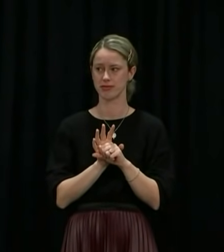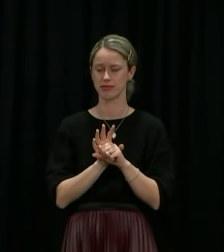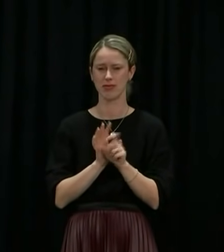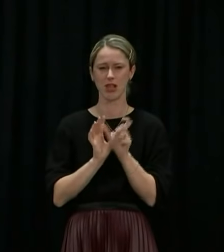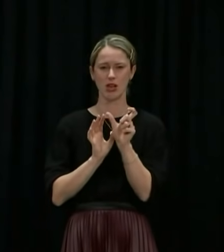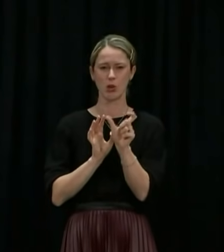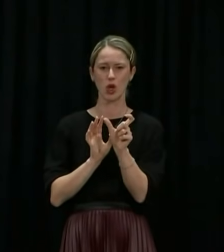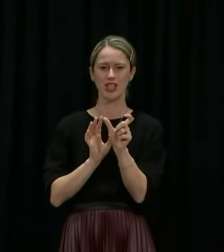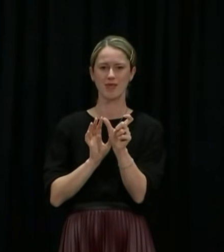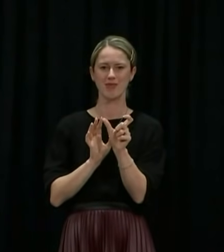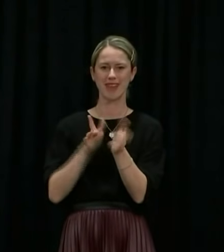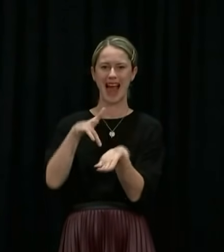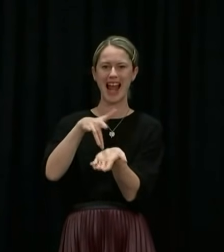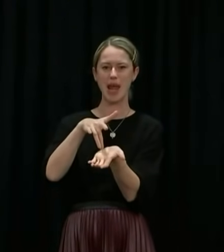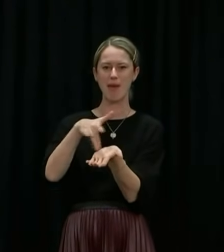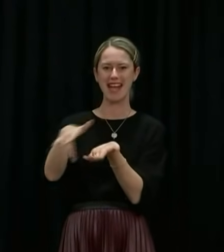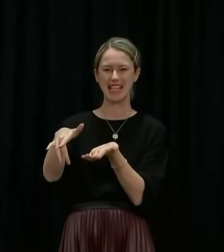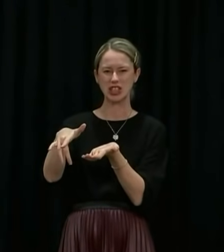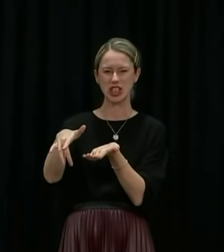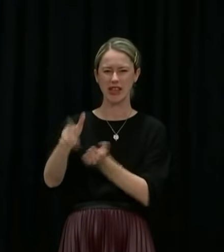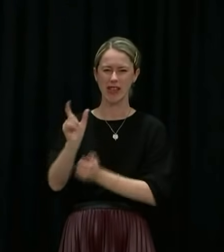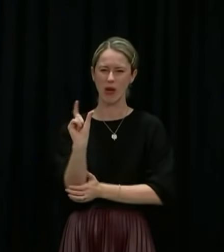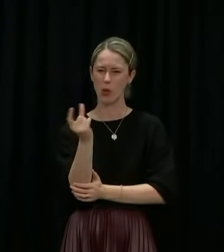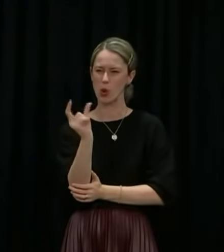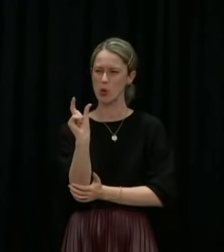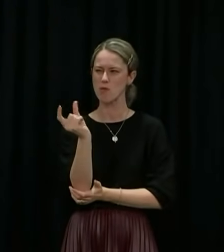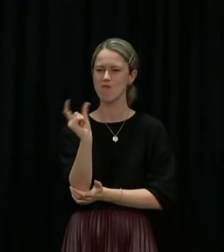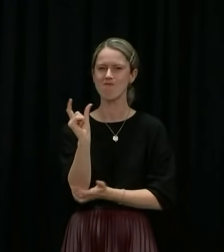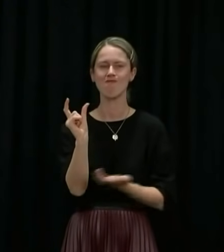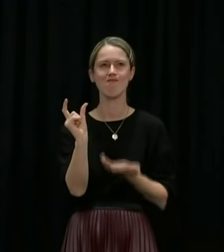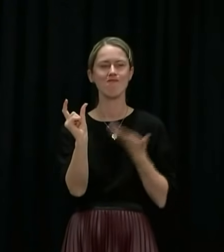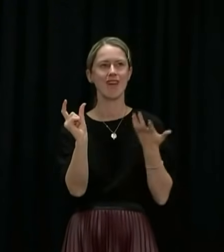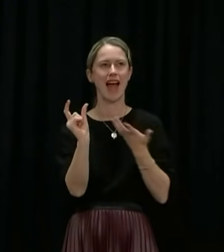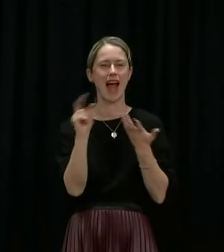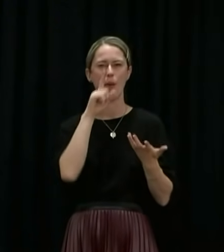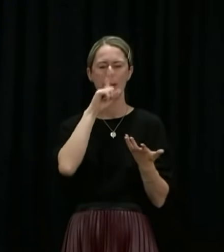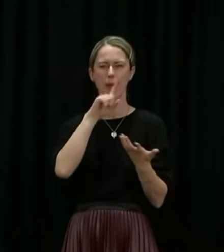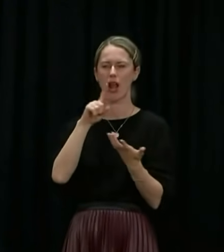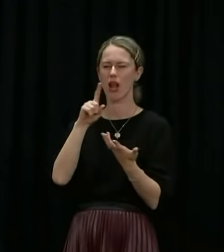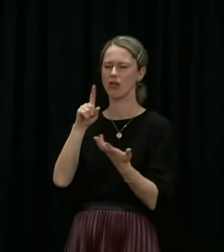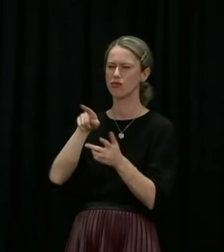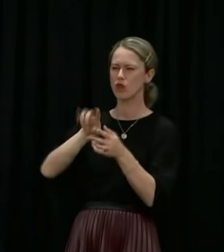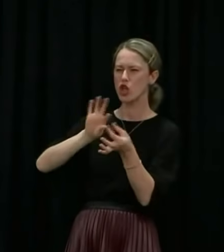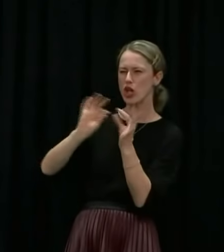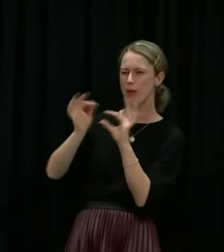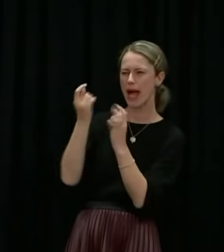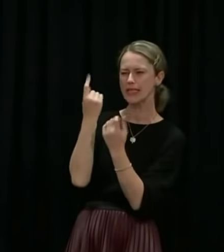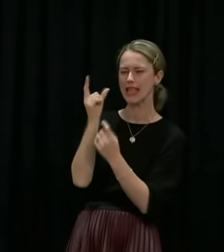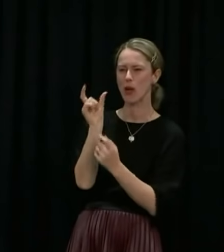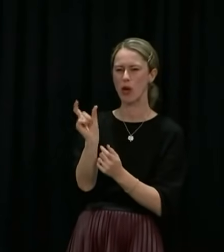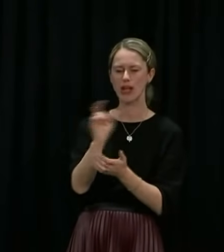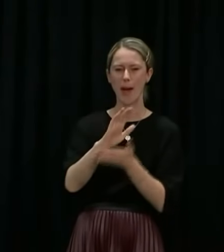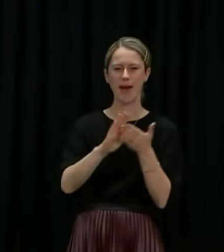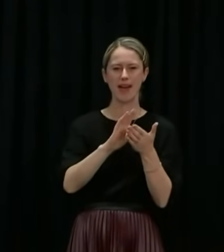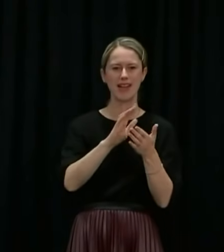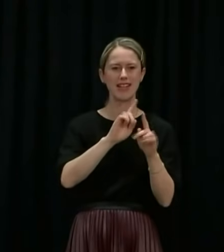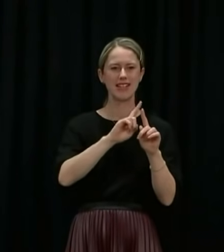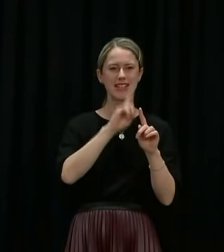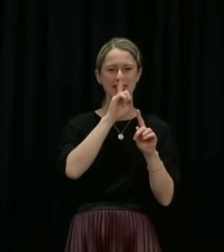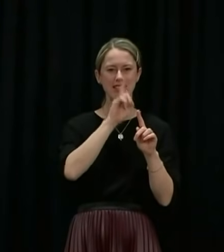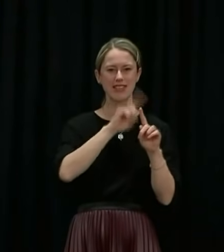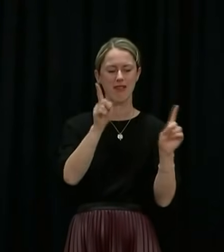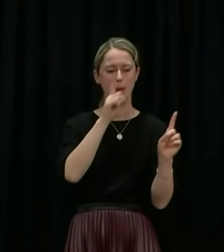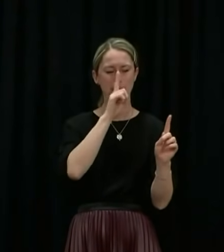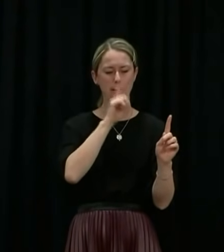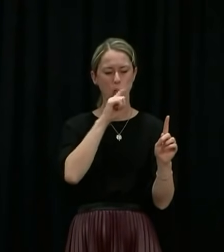word elimination and the way it's been used and the way it's being interpreted across a variety of different places, it means different things to different